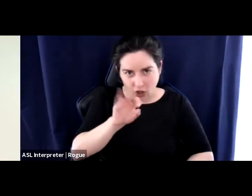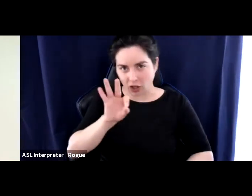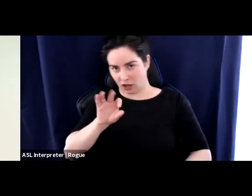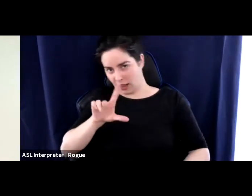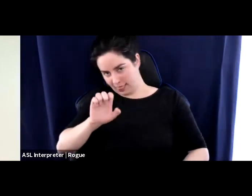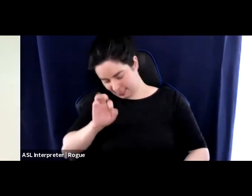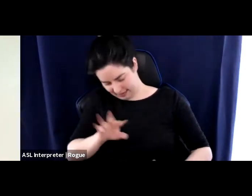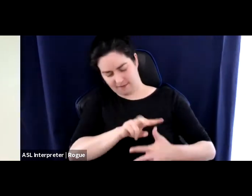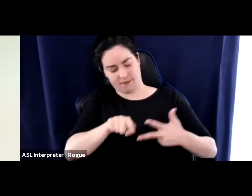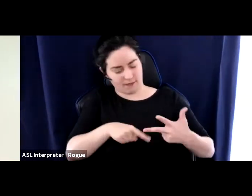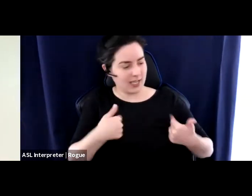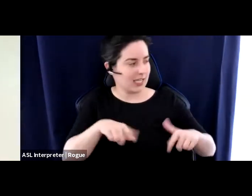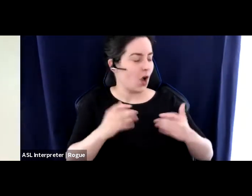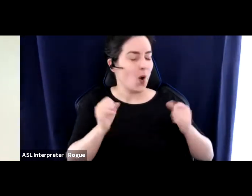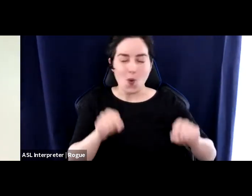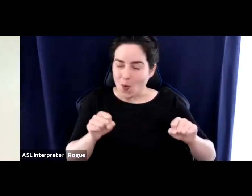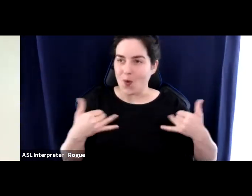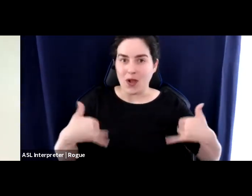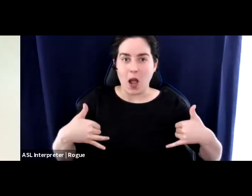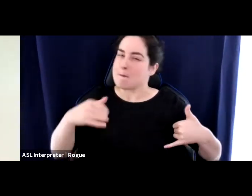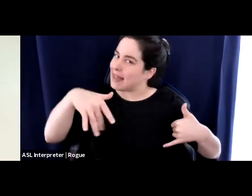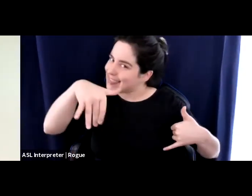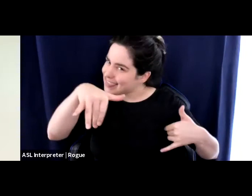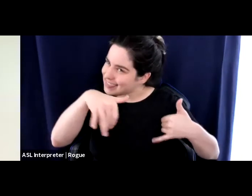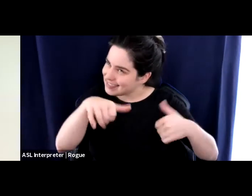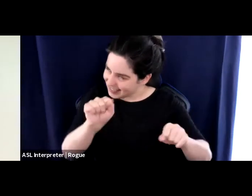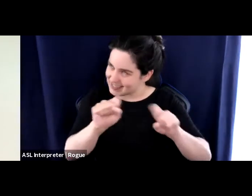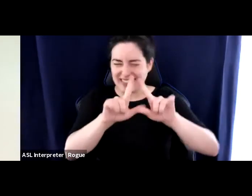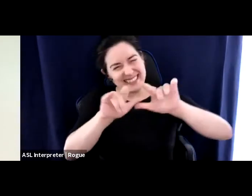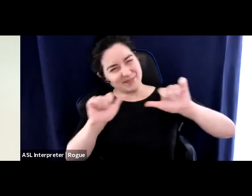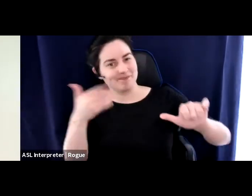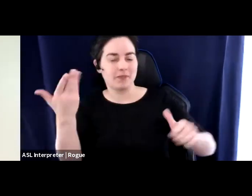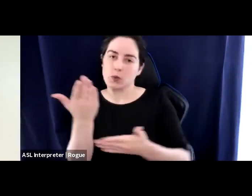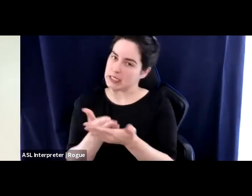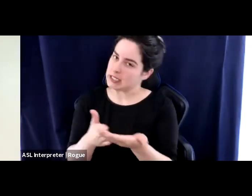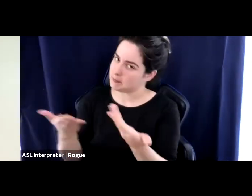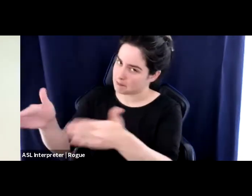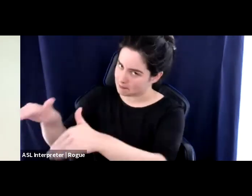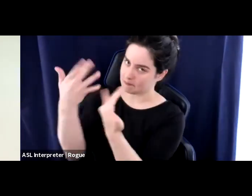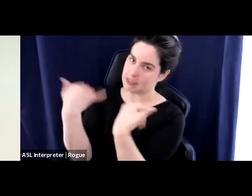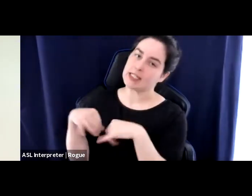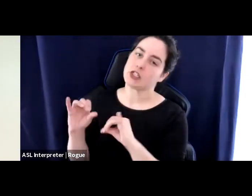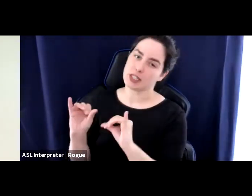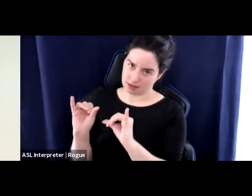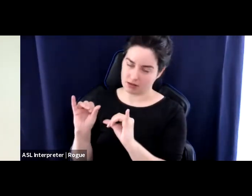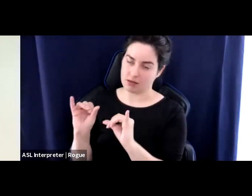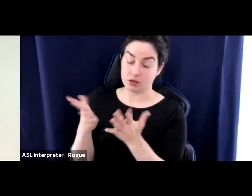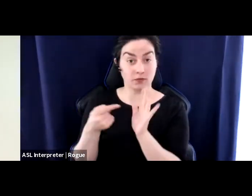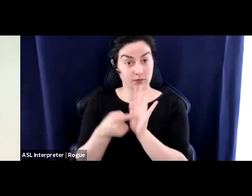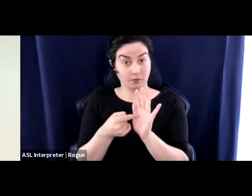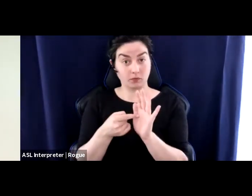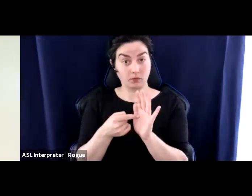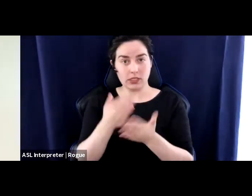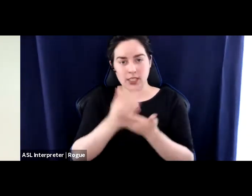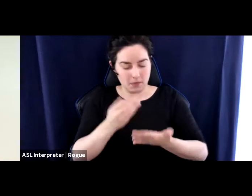to comment on some of the limitations of the decision. As Roselle mentioned, the submissions that we made to the